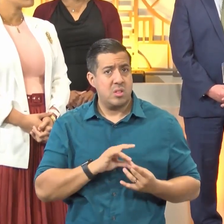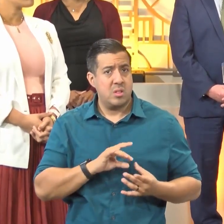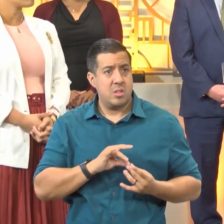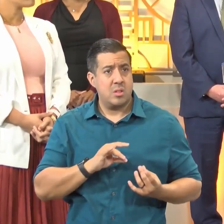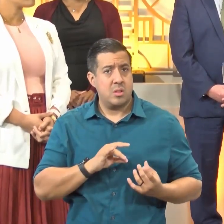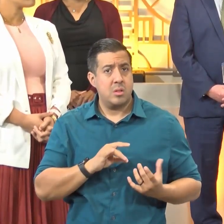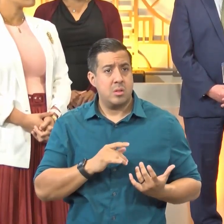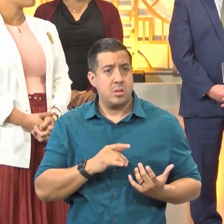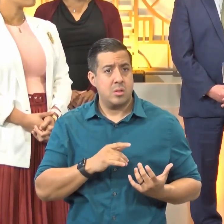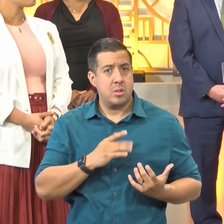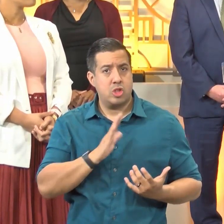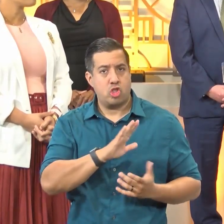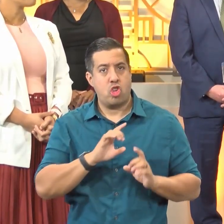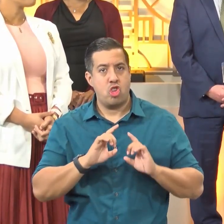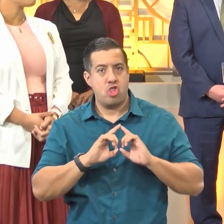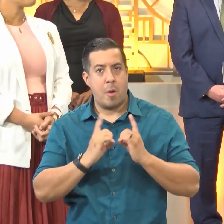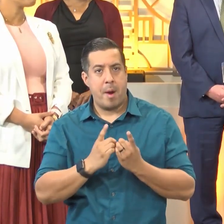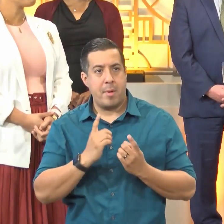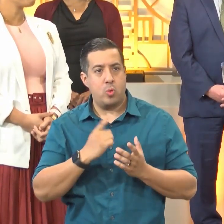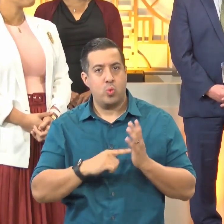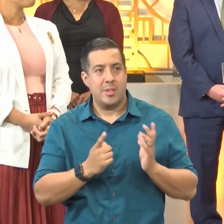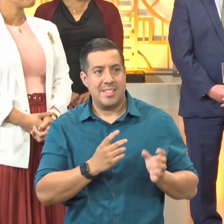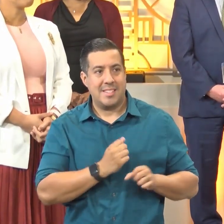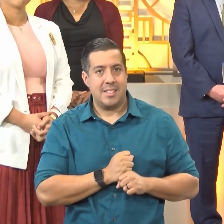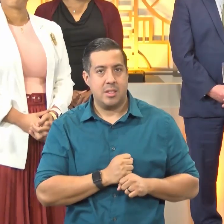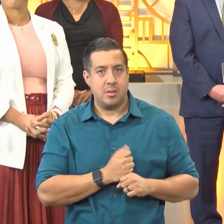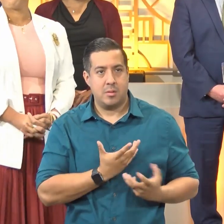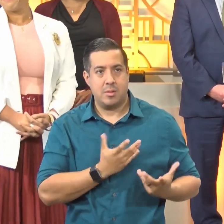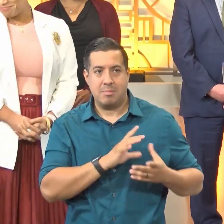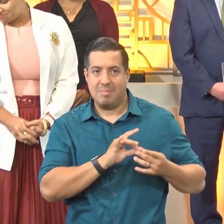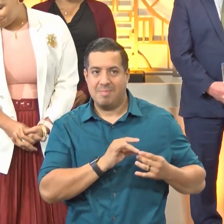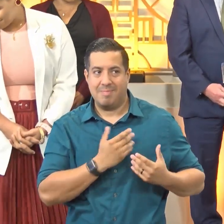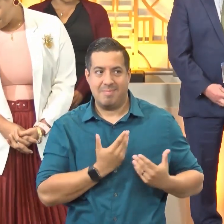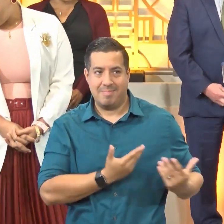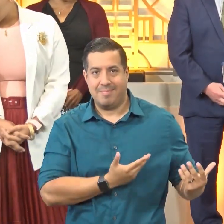this, your department is getting,